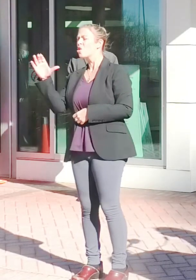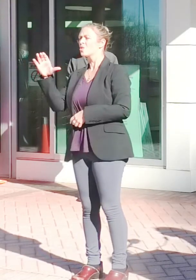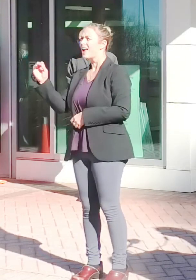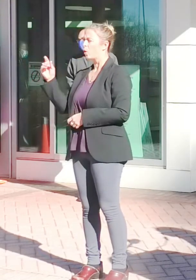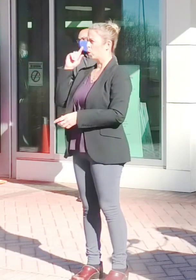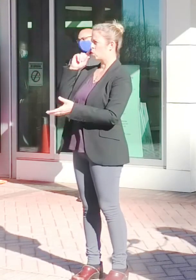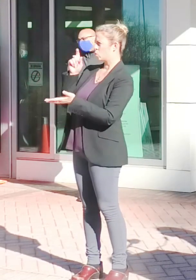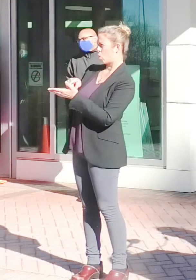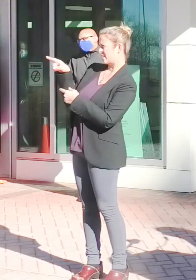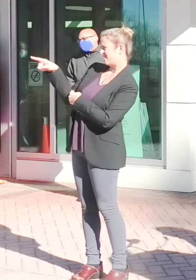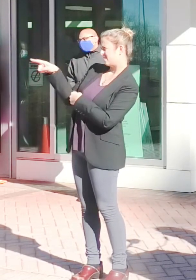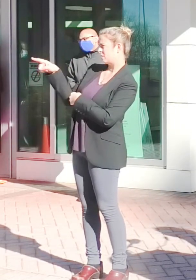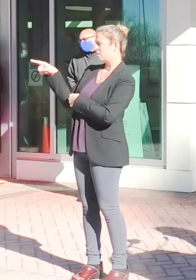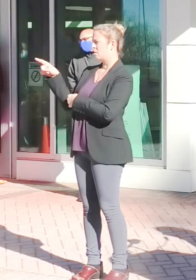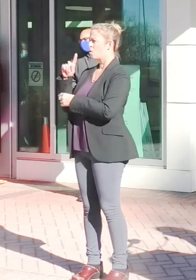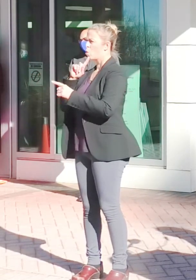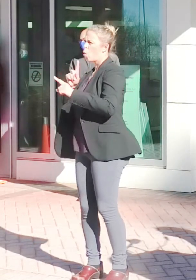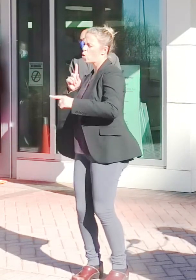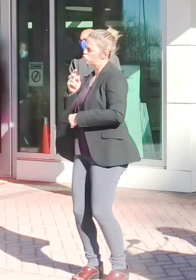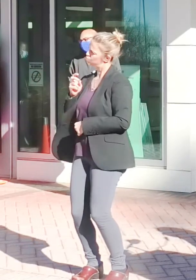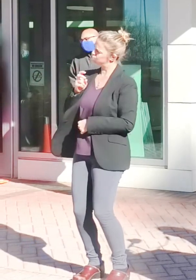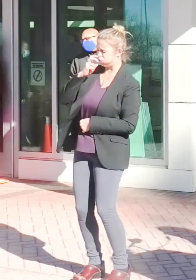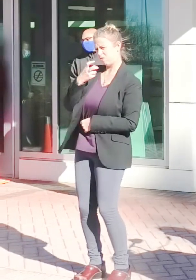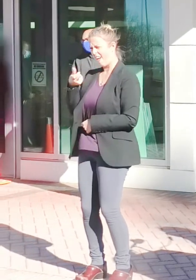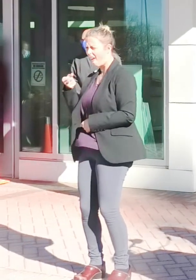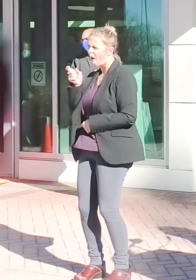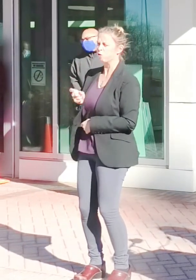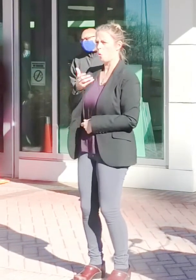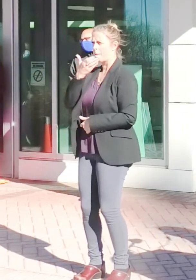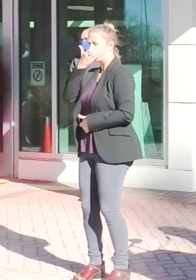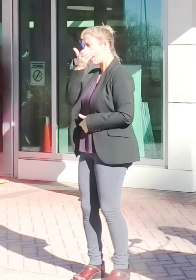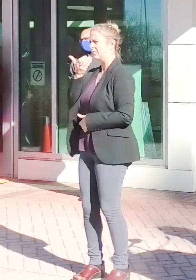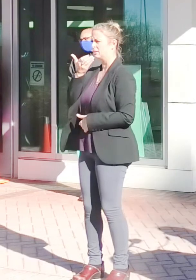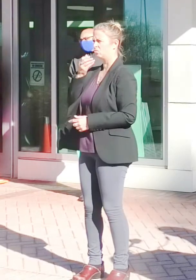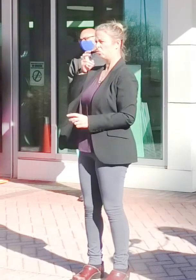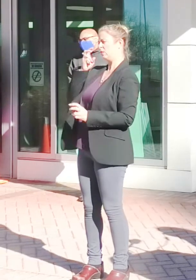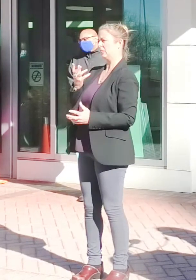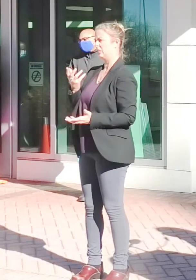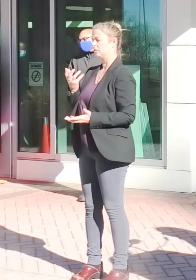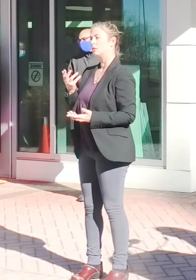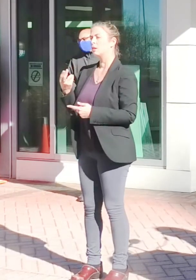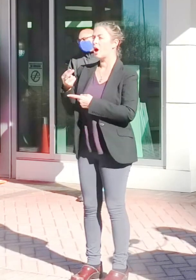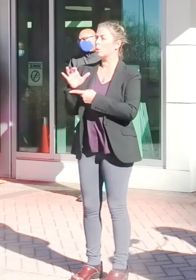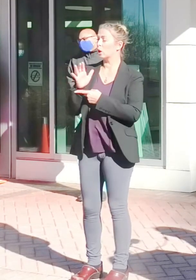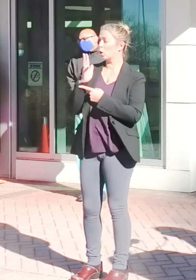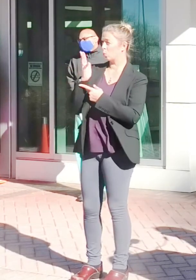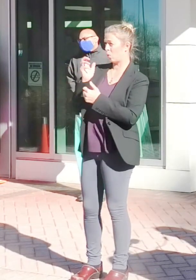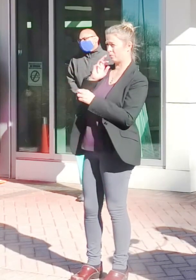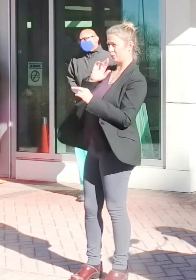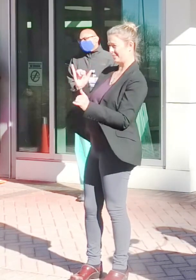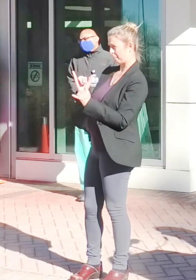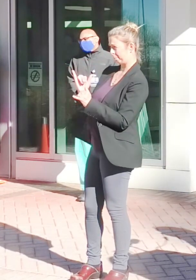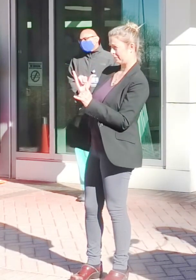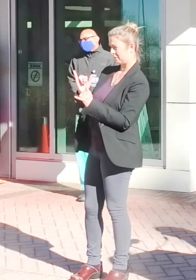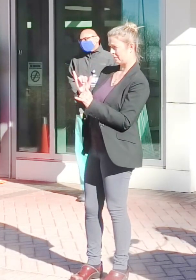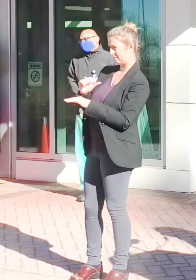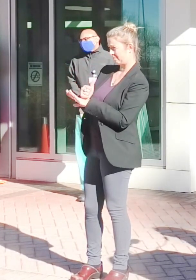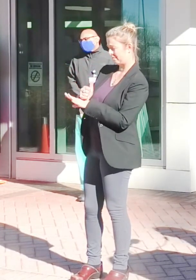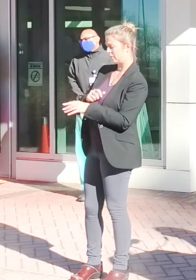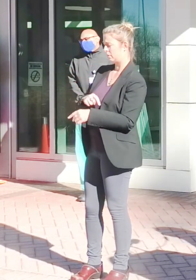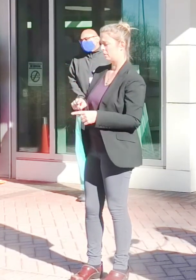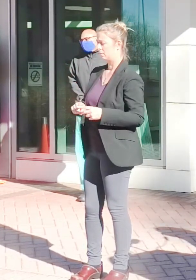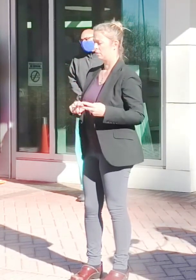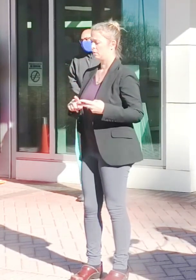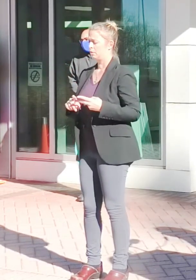are stricter than what the state has been put in place. Is that something that Howard County is looking at as well? And then also, what are